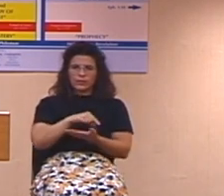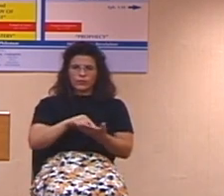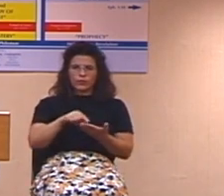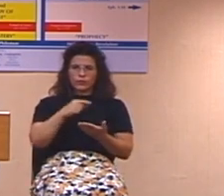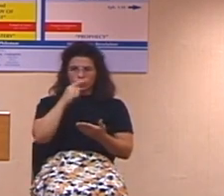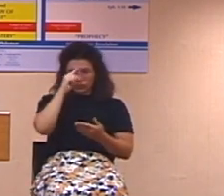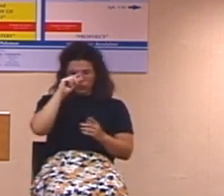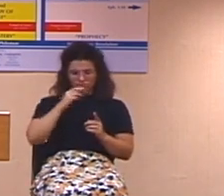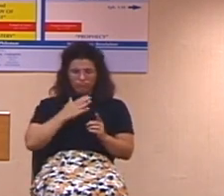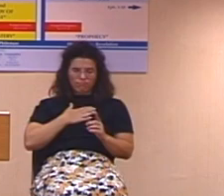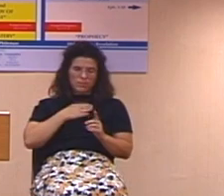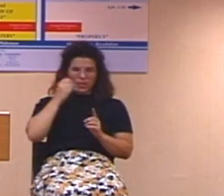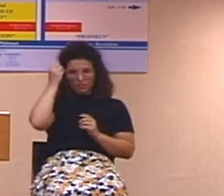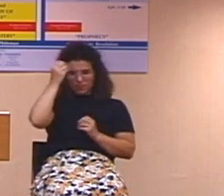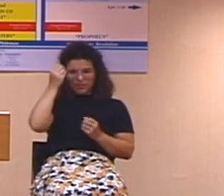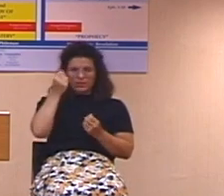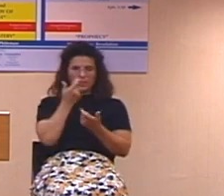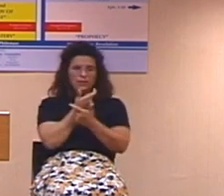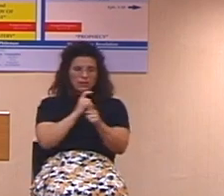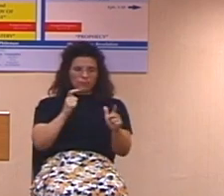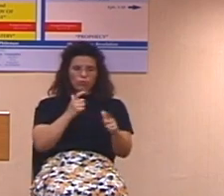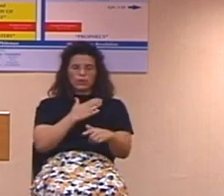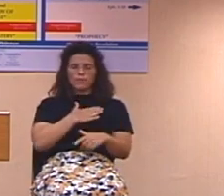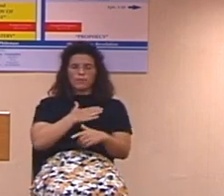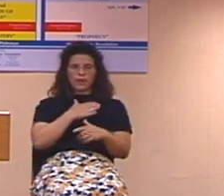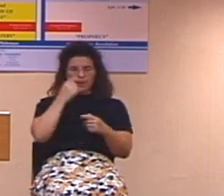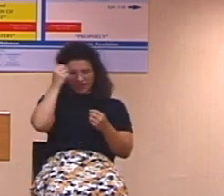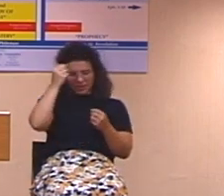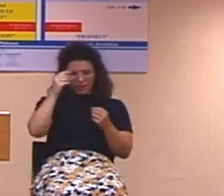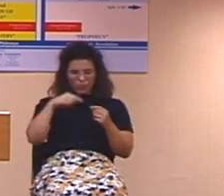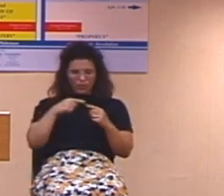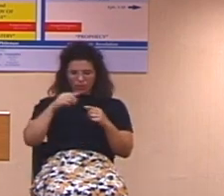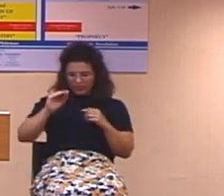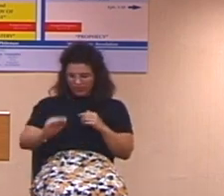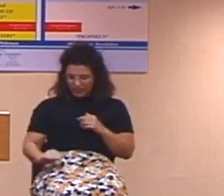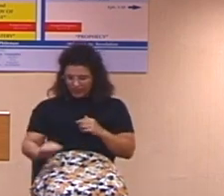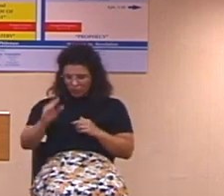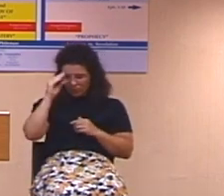thinking many, many, many years ago when I was a little boy, you know, okay?